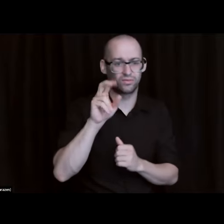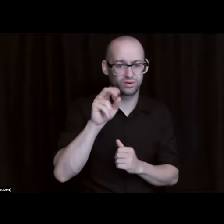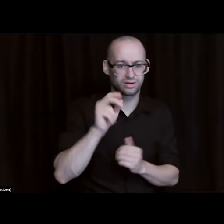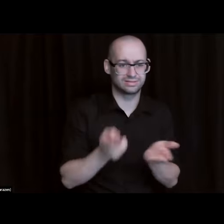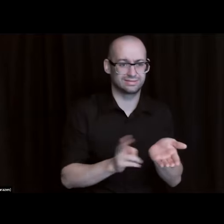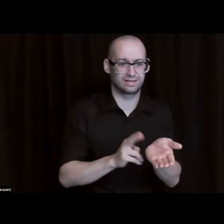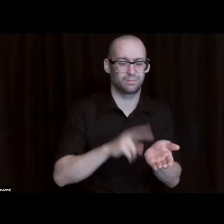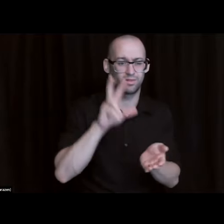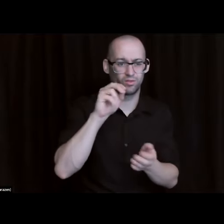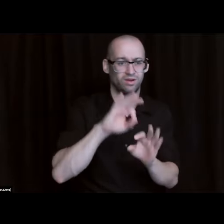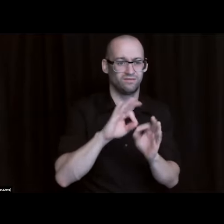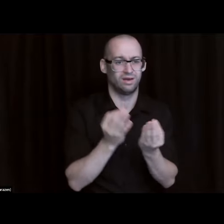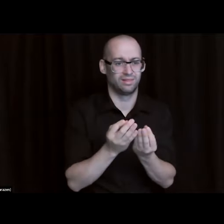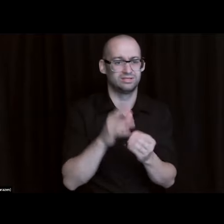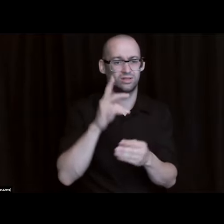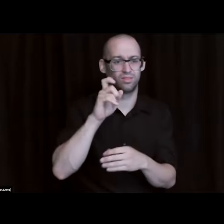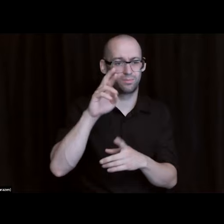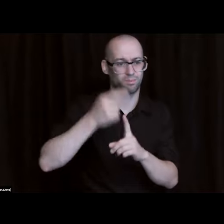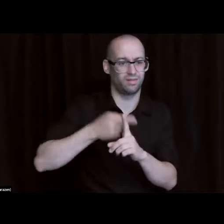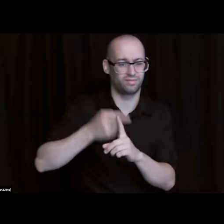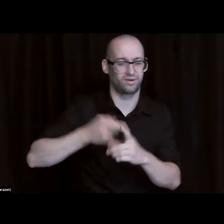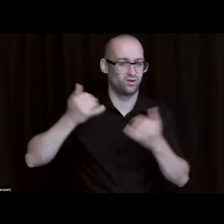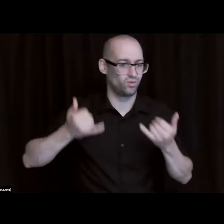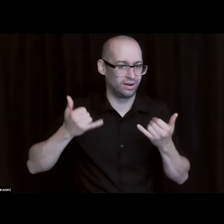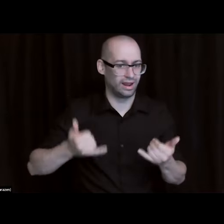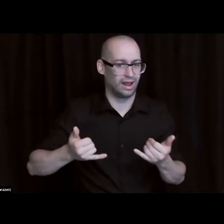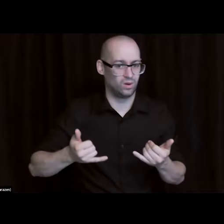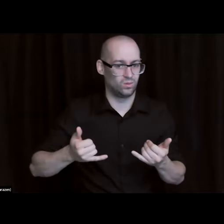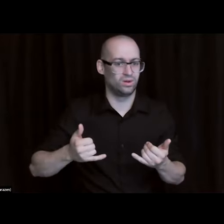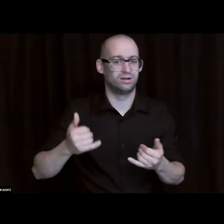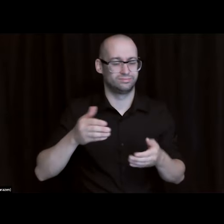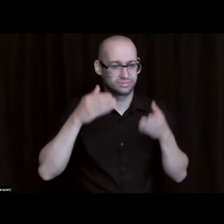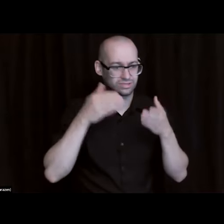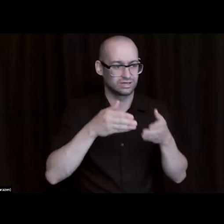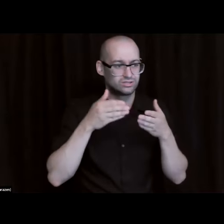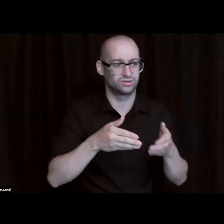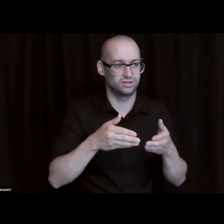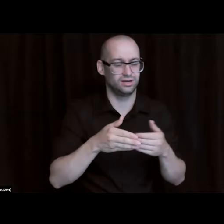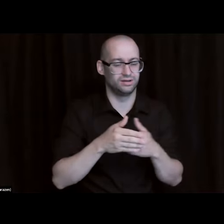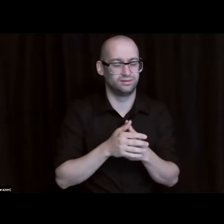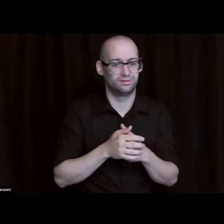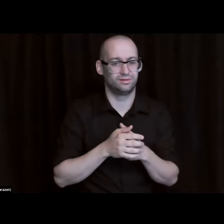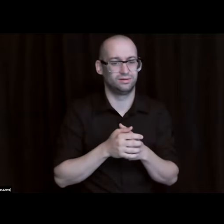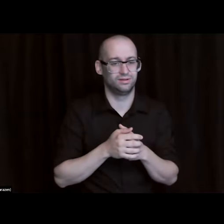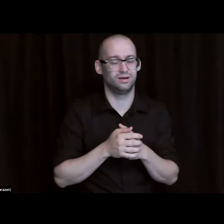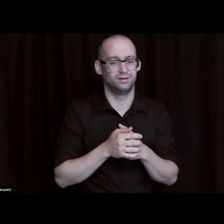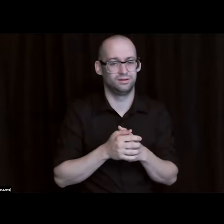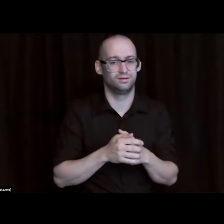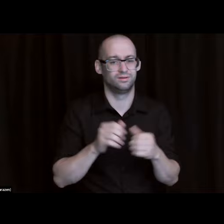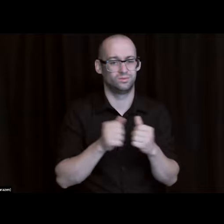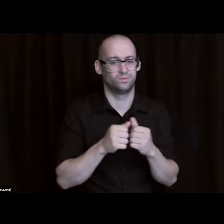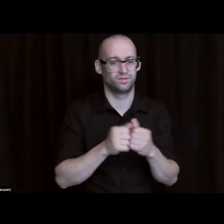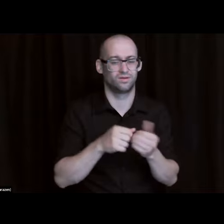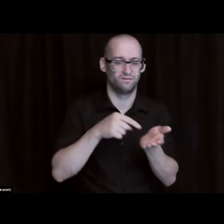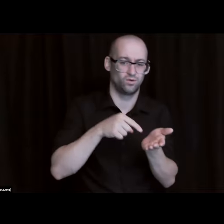30 families per month. Right now we have been concentrating specifically with the Affordable